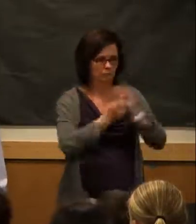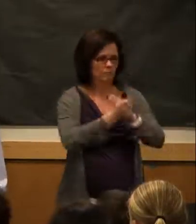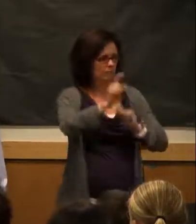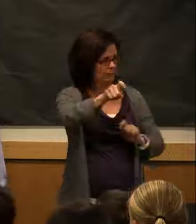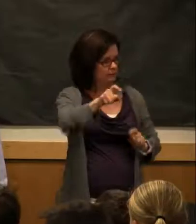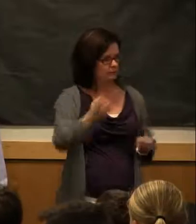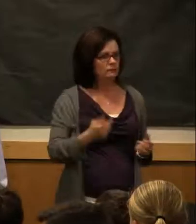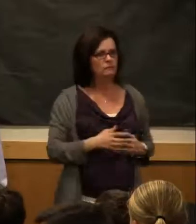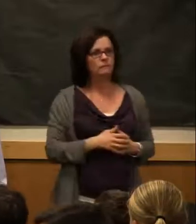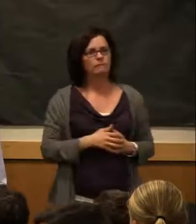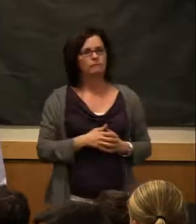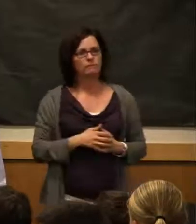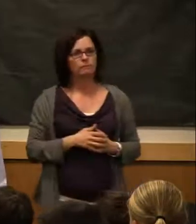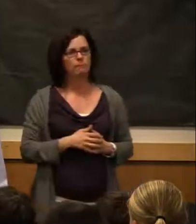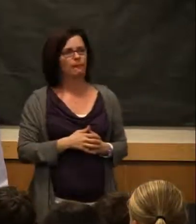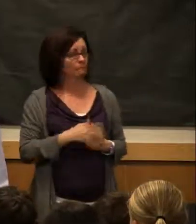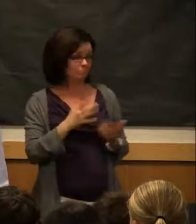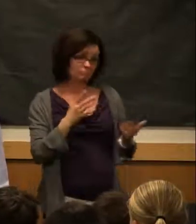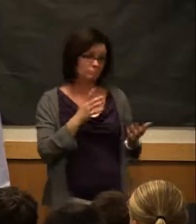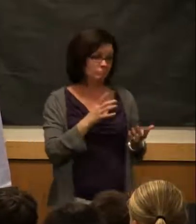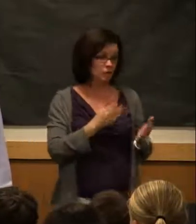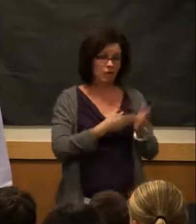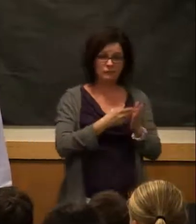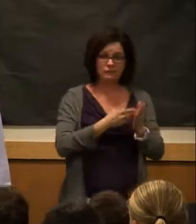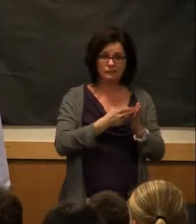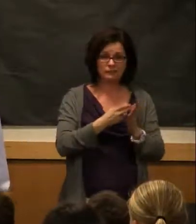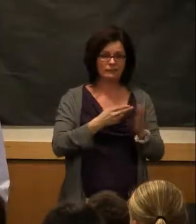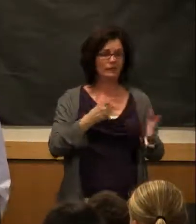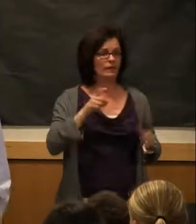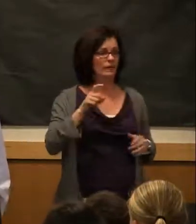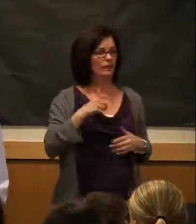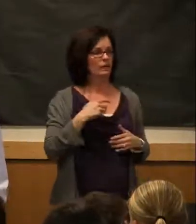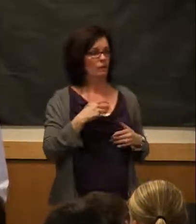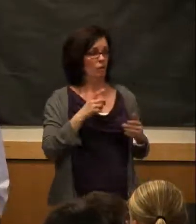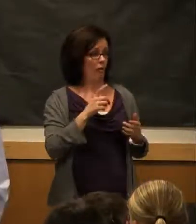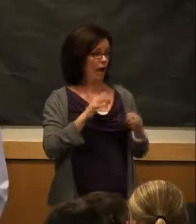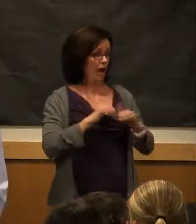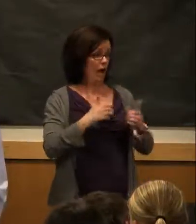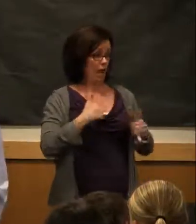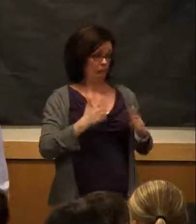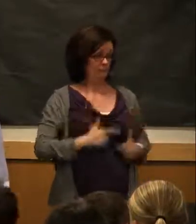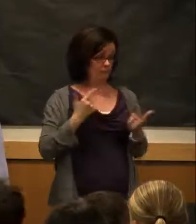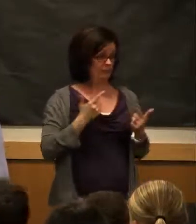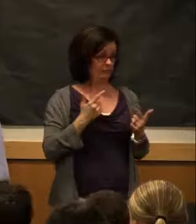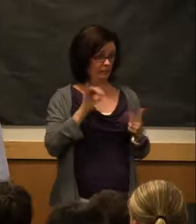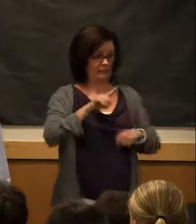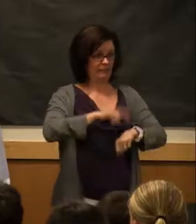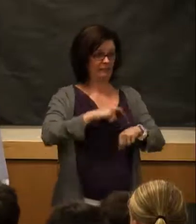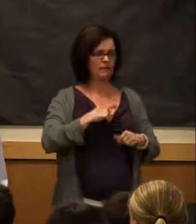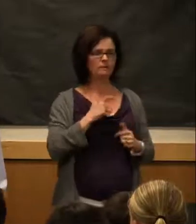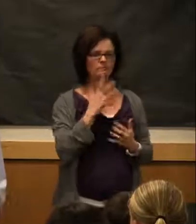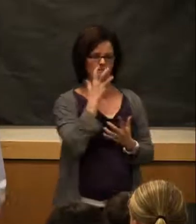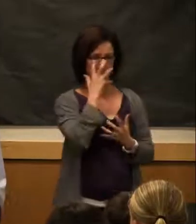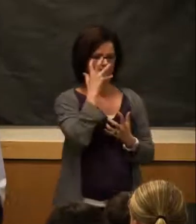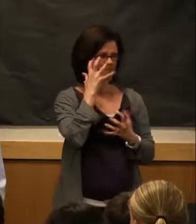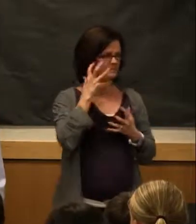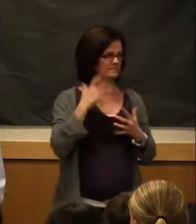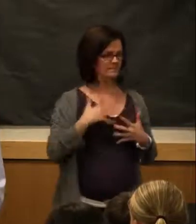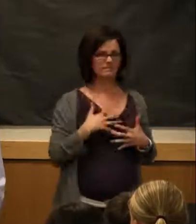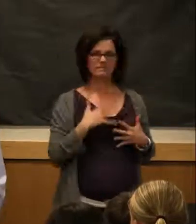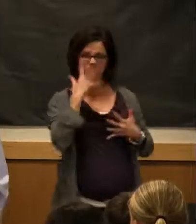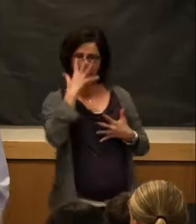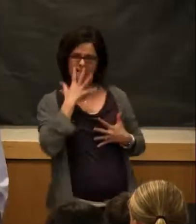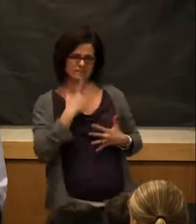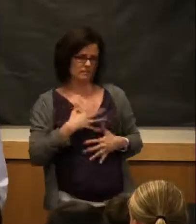And the fact is, I needed to escape my existence where I was, because I was pretty miserable. And I came